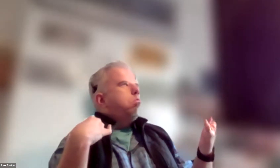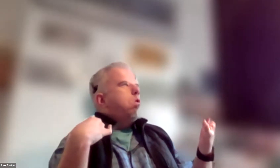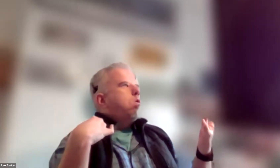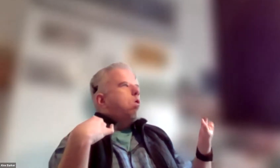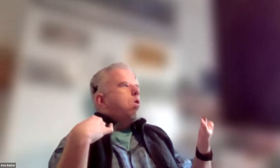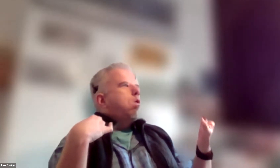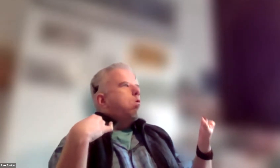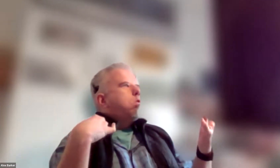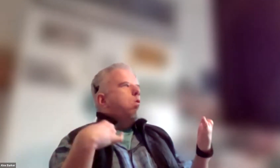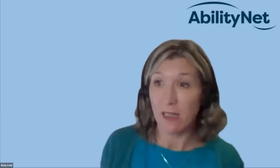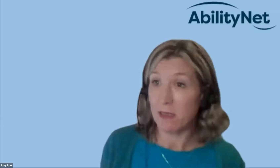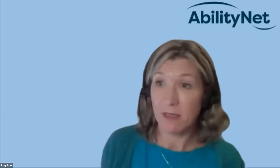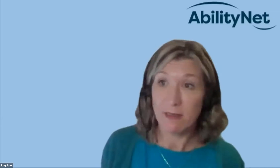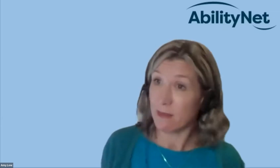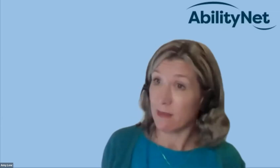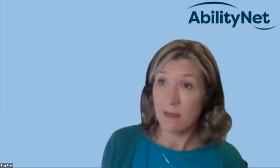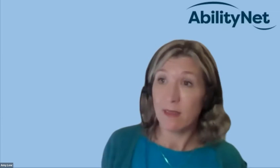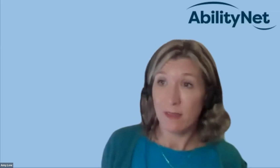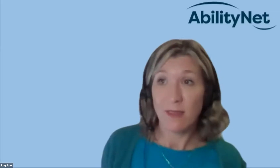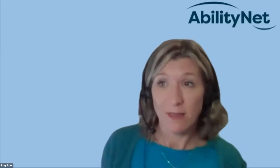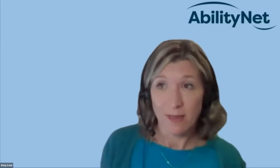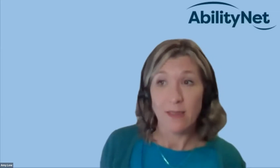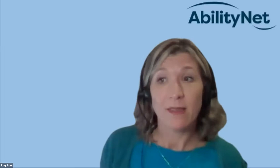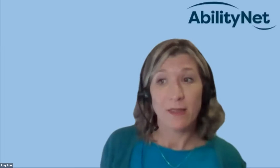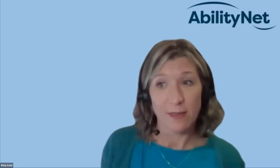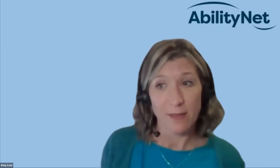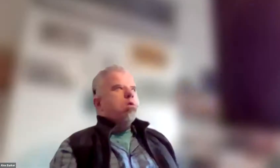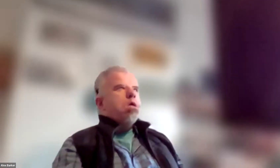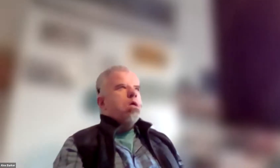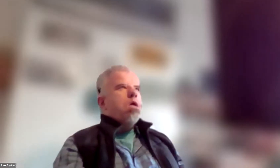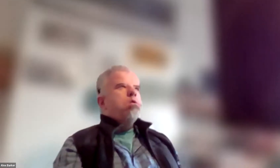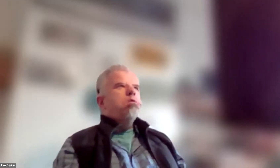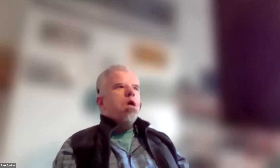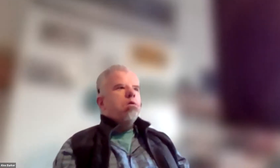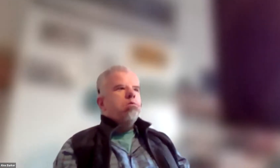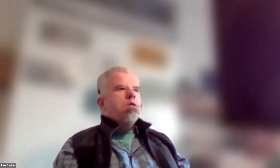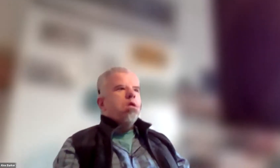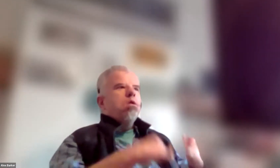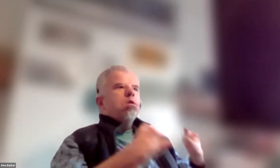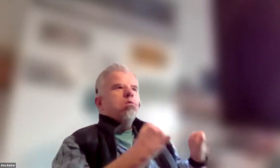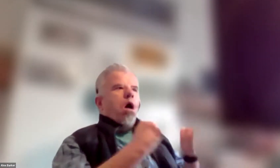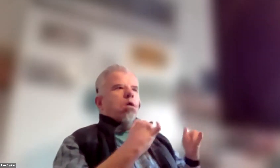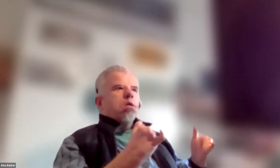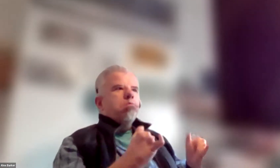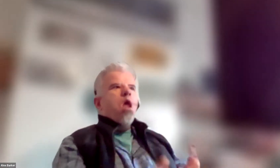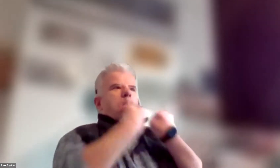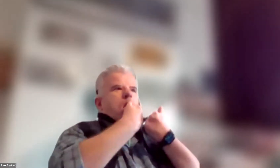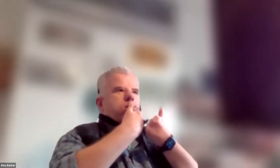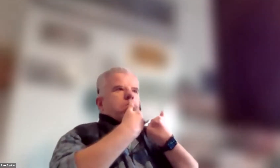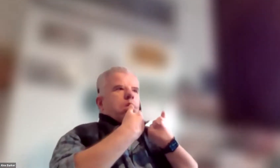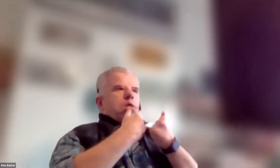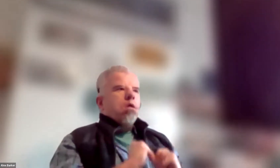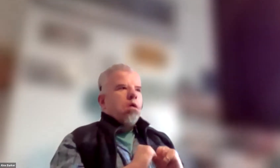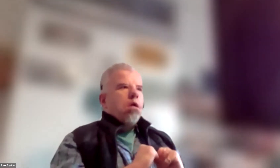what's the word? Direct. Or direct, or not politically correct in your language. As long as you're asking me,